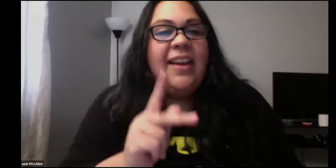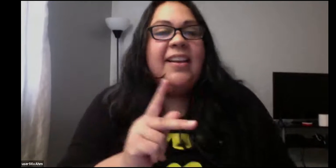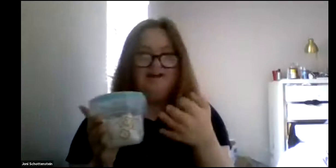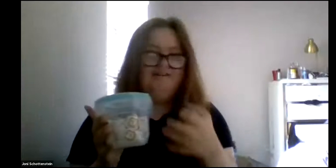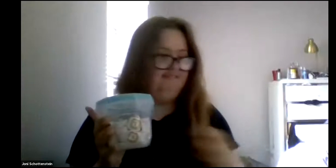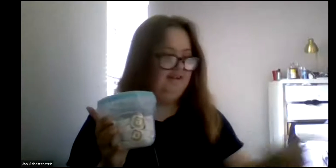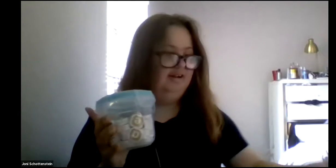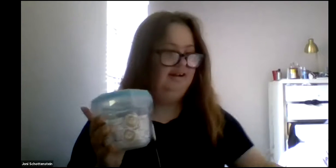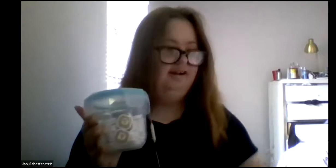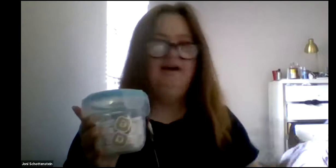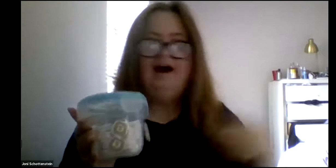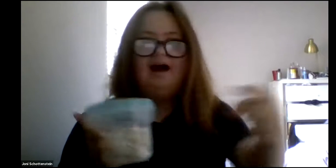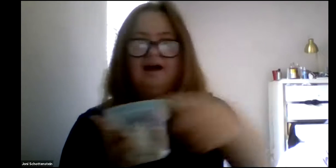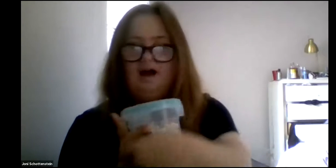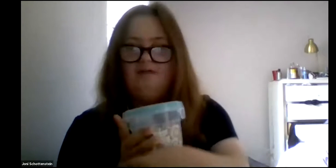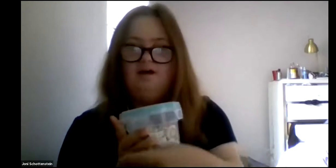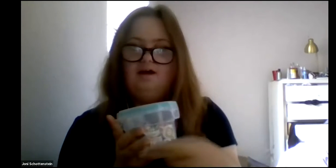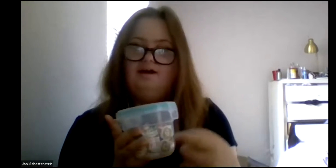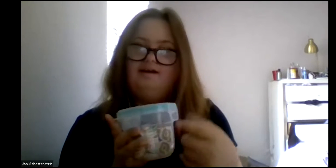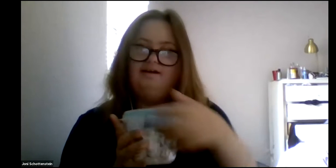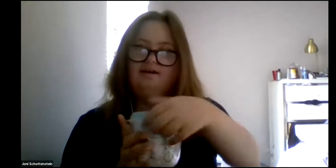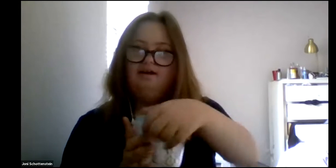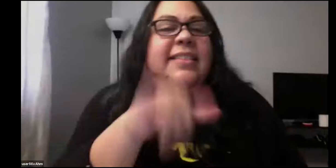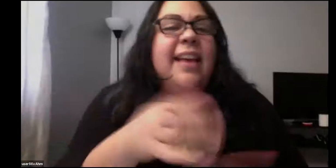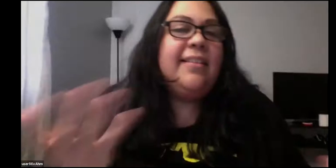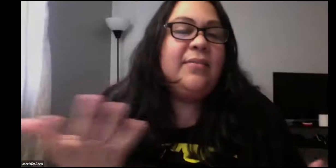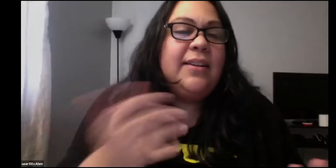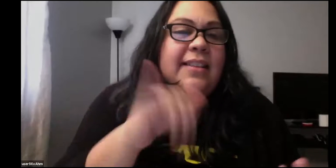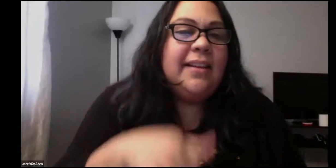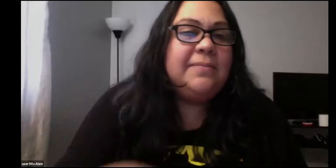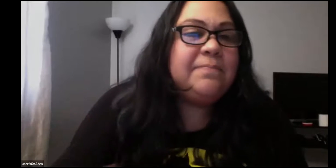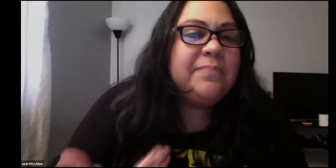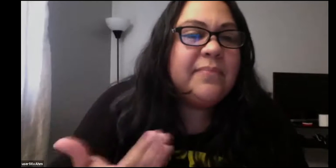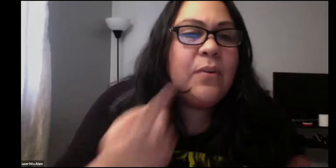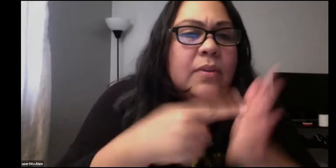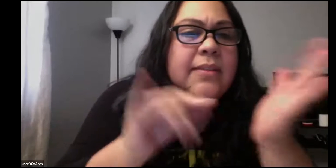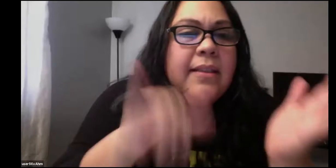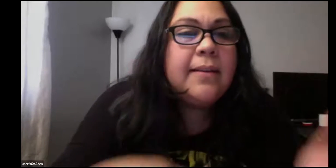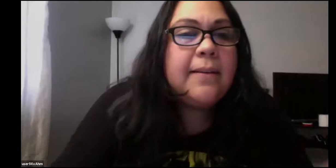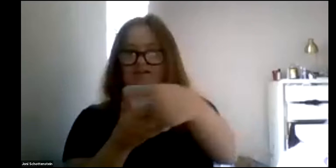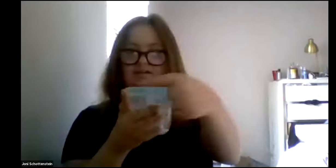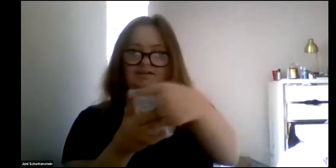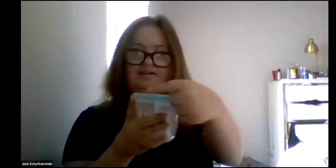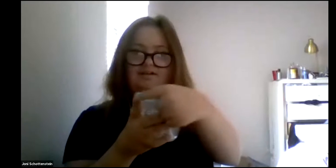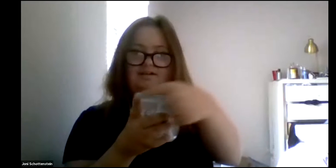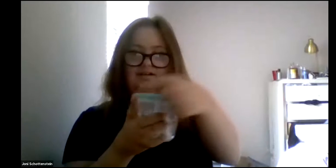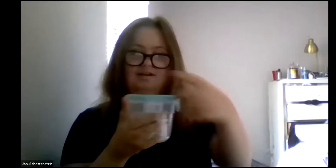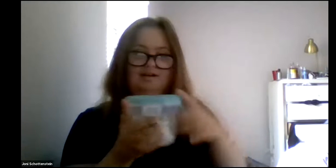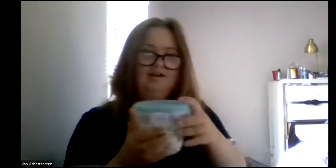that? So what is that? What is that? There's the one. Right. What